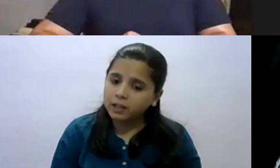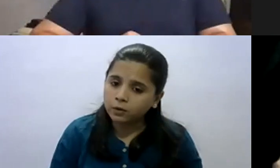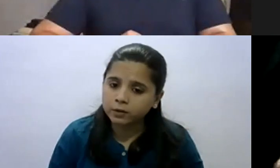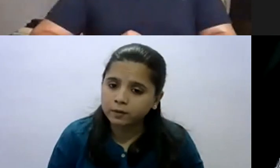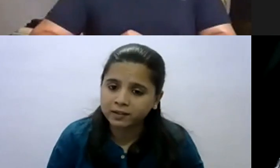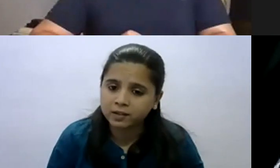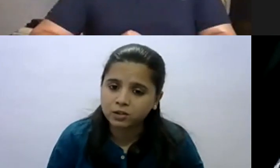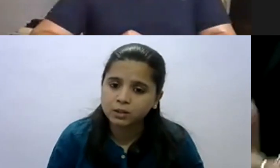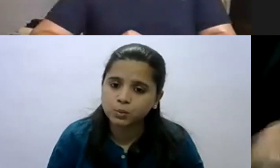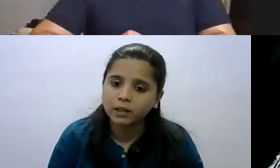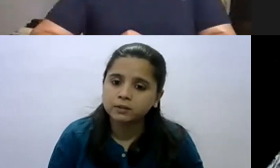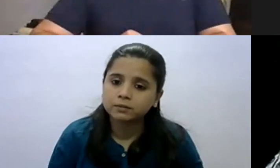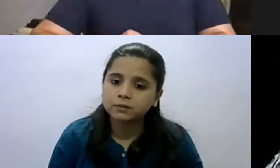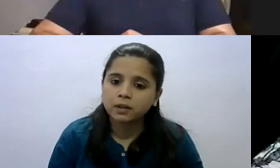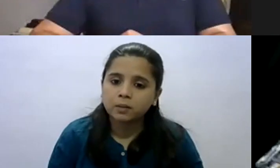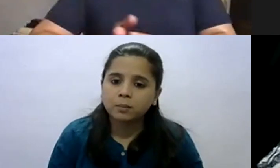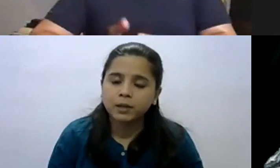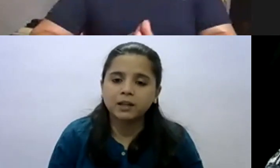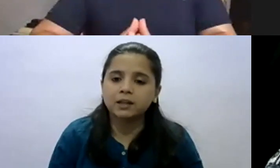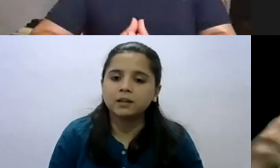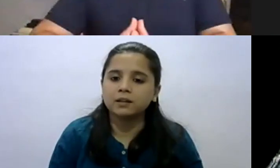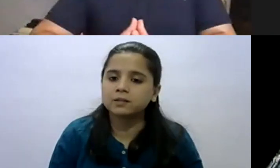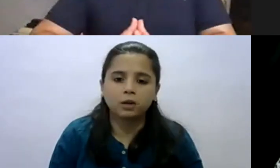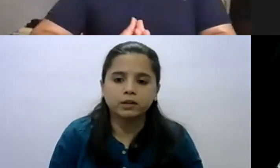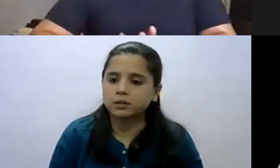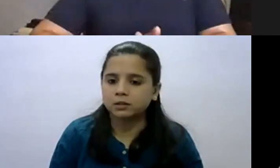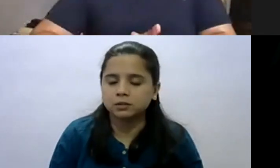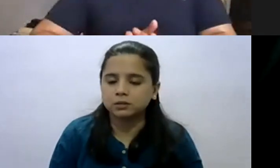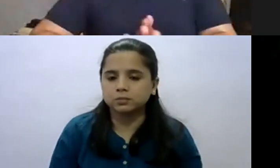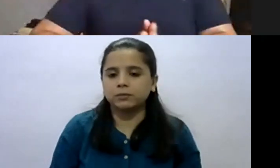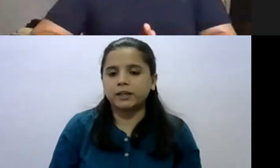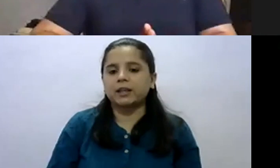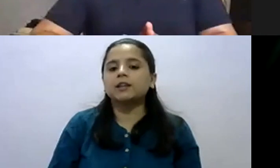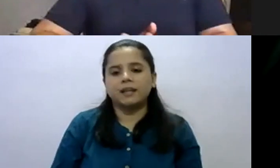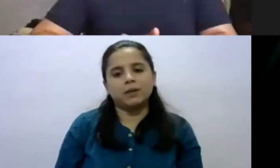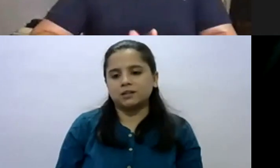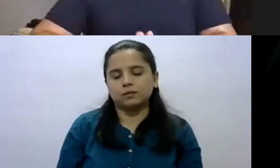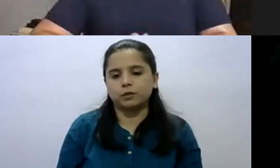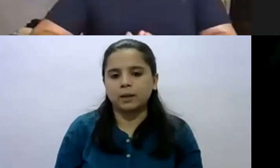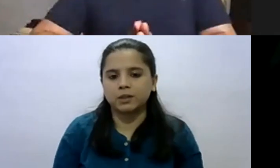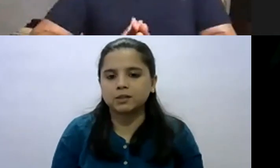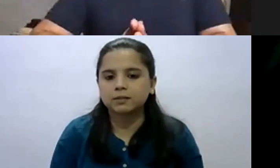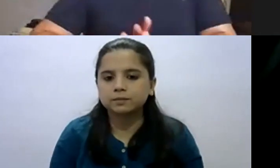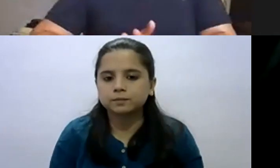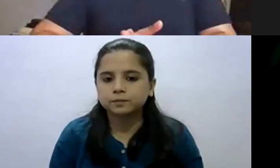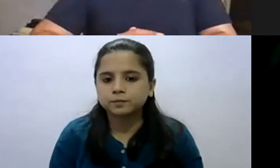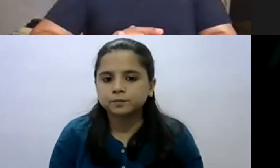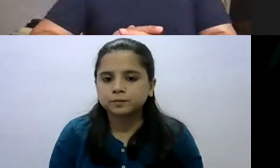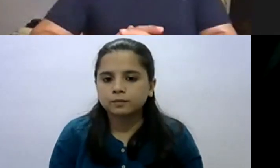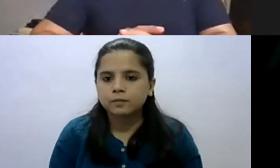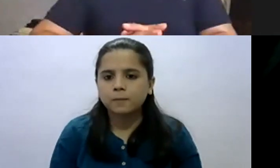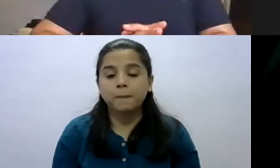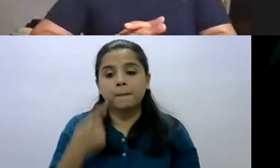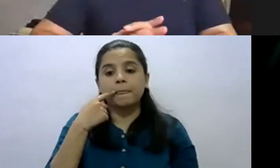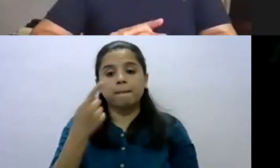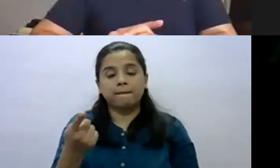So, can he go for the vaccination as well? But See, he is not taking any medicine for diabetes.